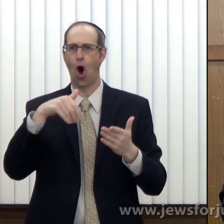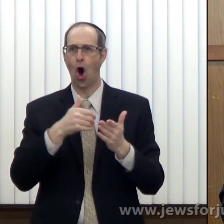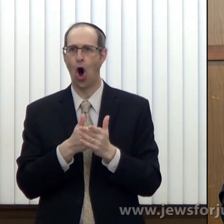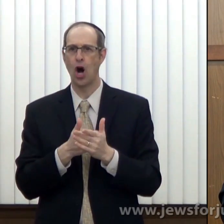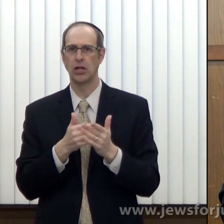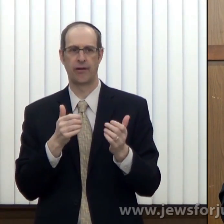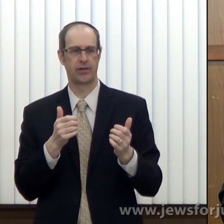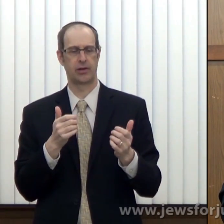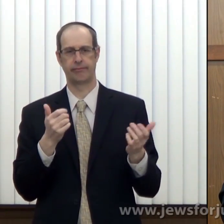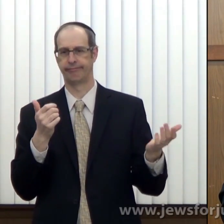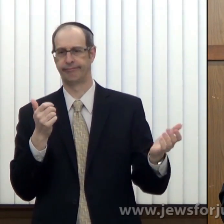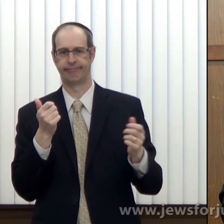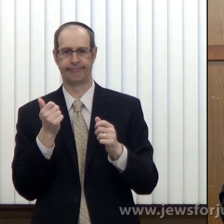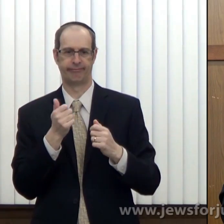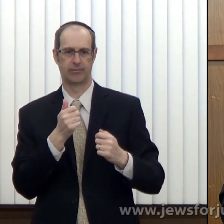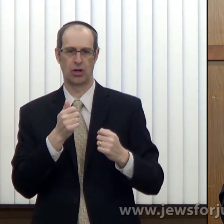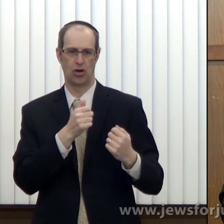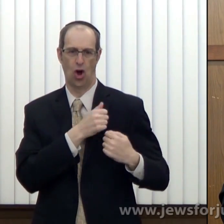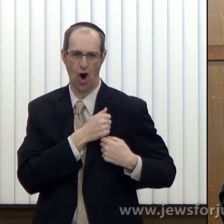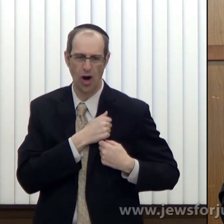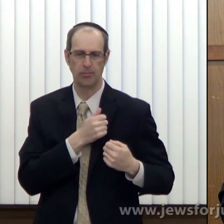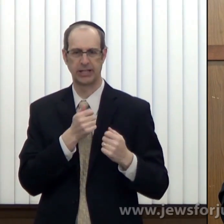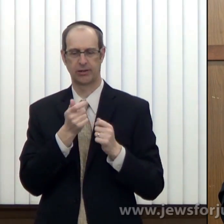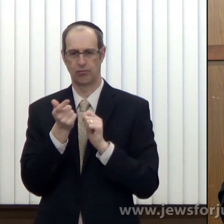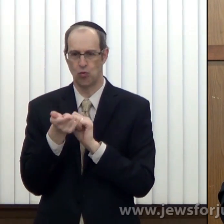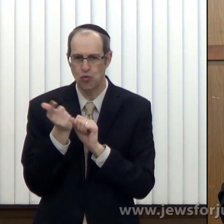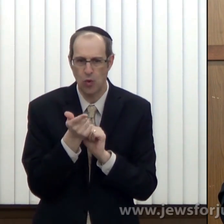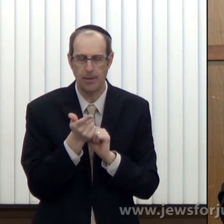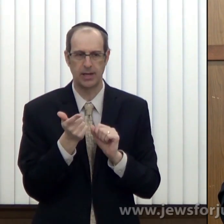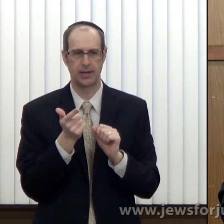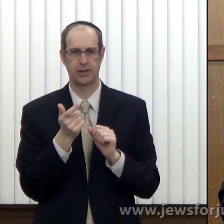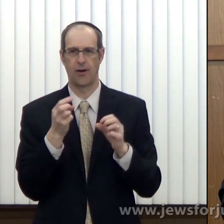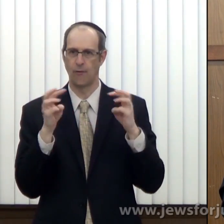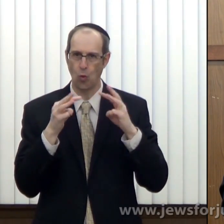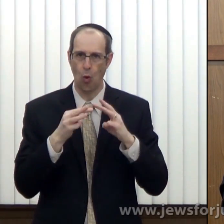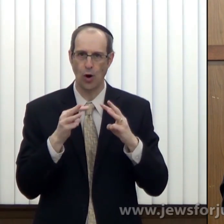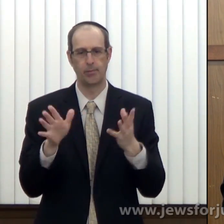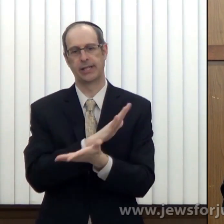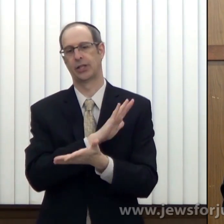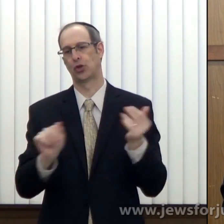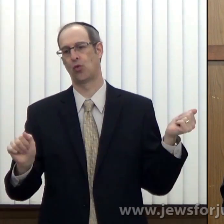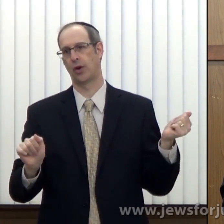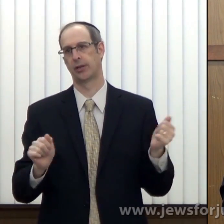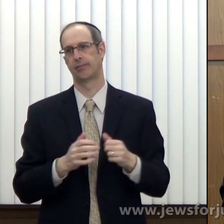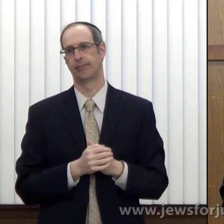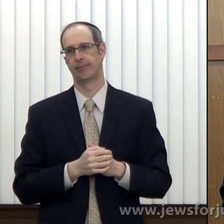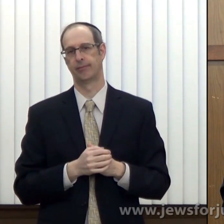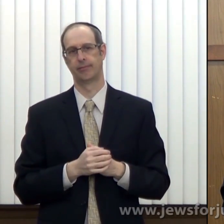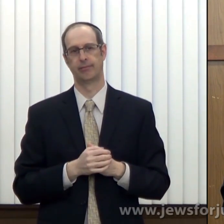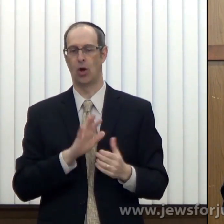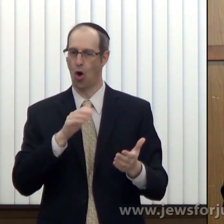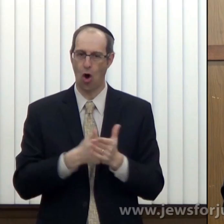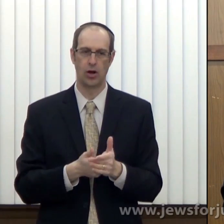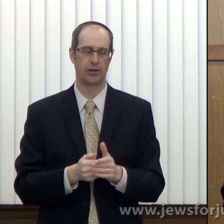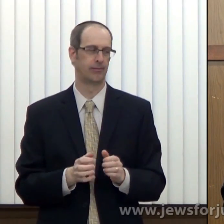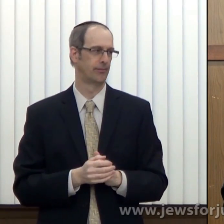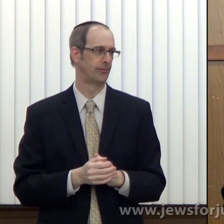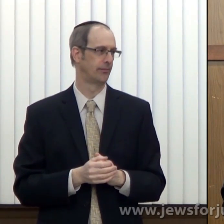of war will be destroyed. All the weapons of war will be destroyed.